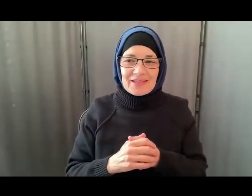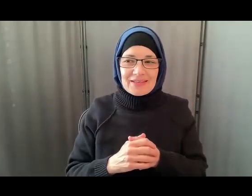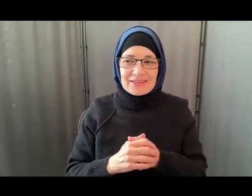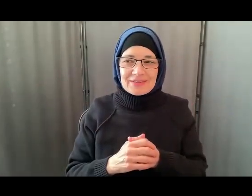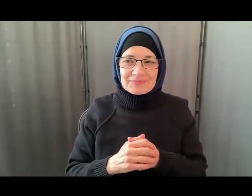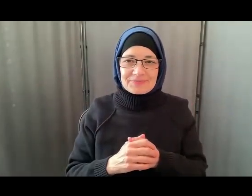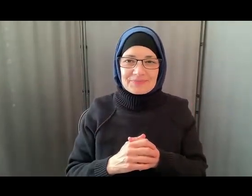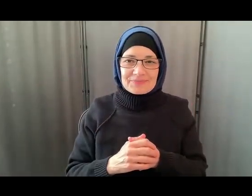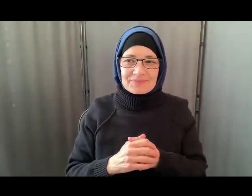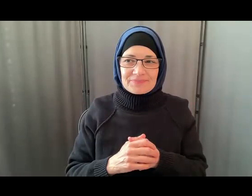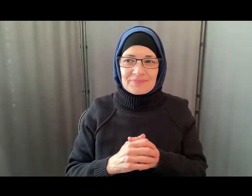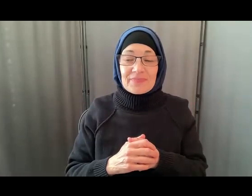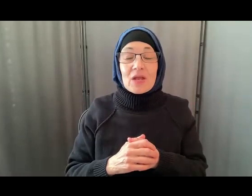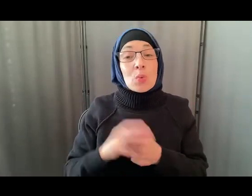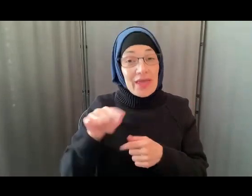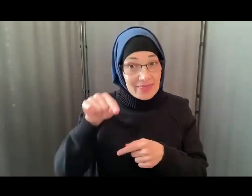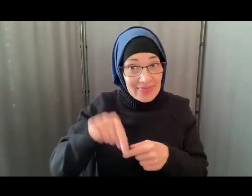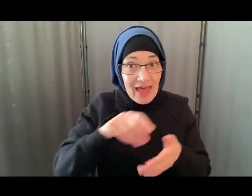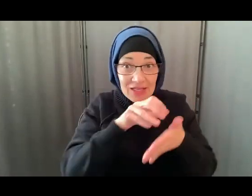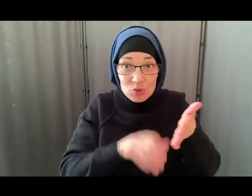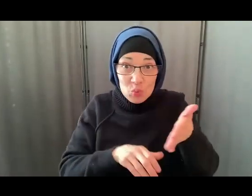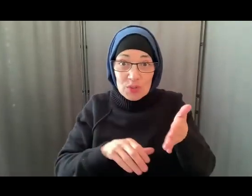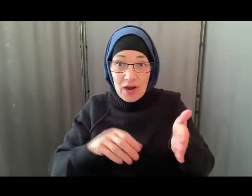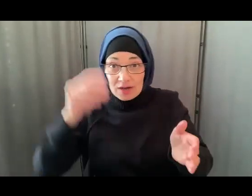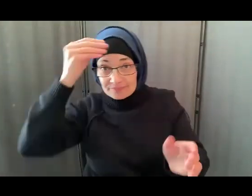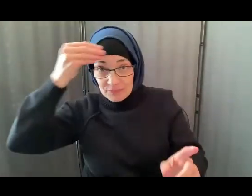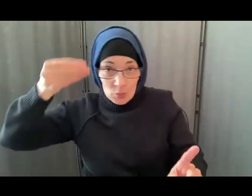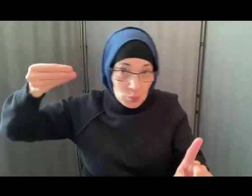came down to the Prophet sallallahu alayhi wasallam